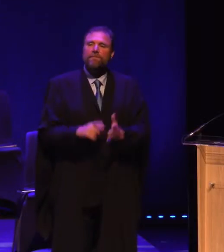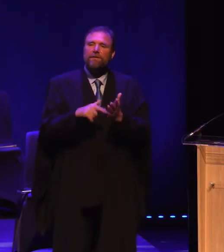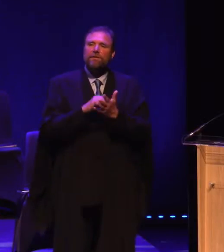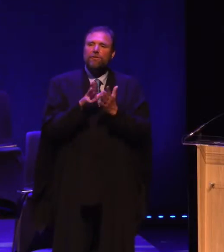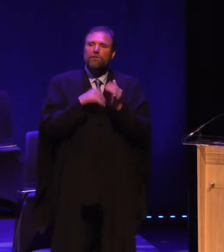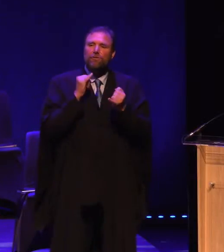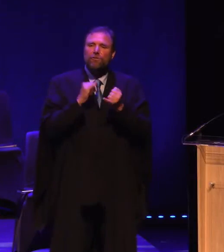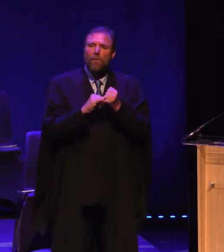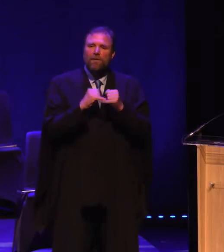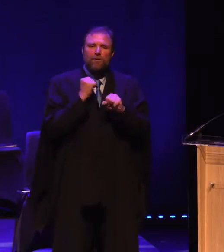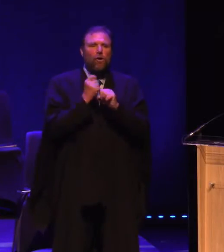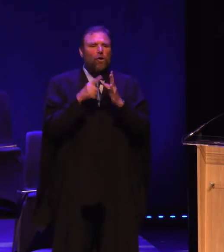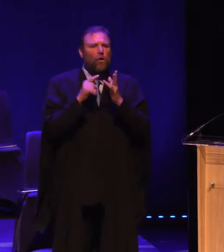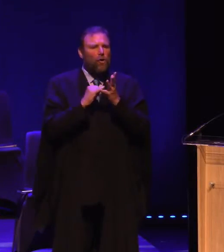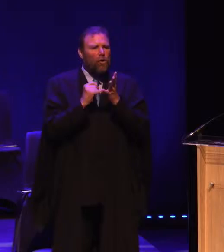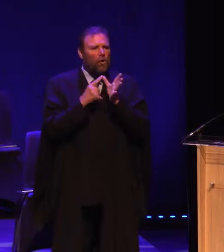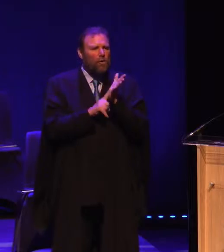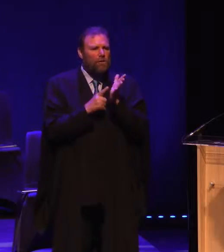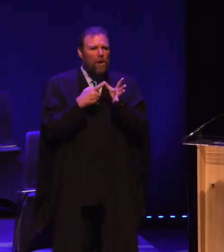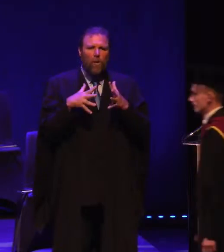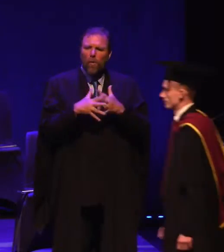Thomas Gostolo.